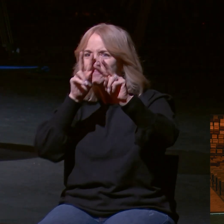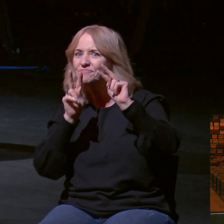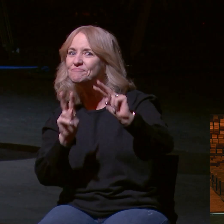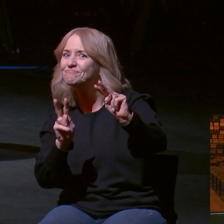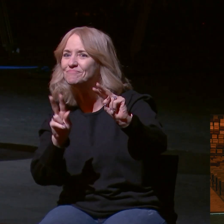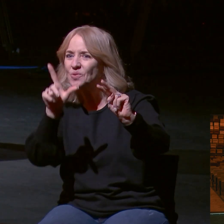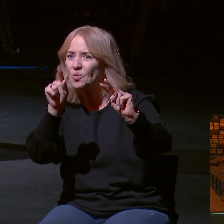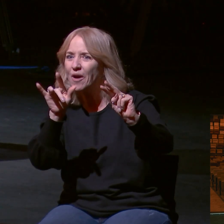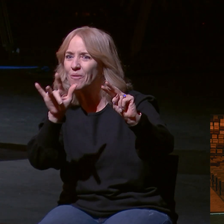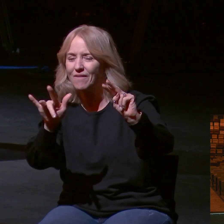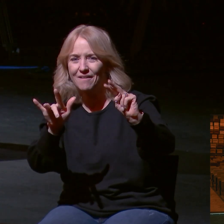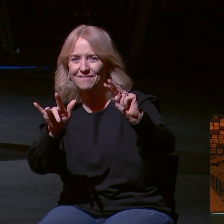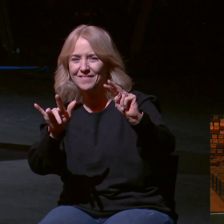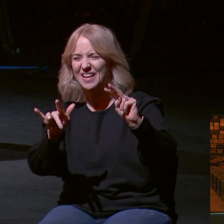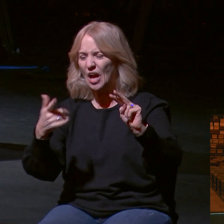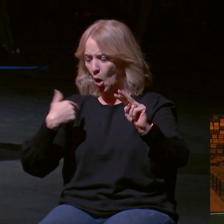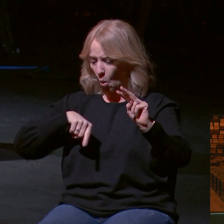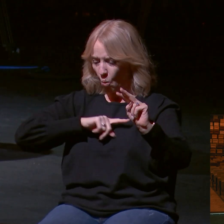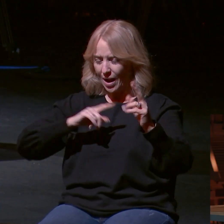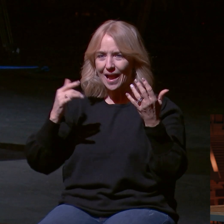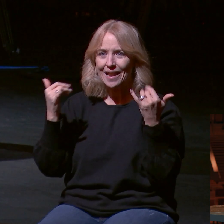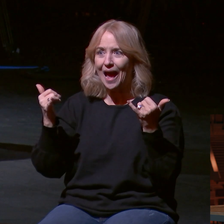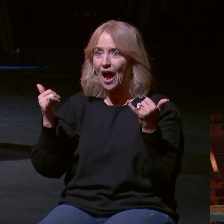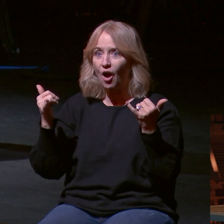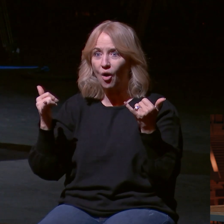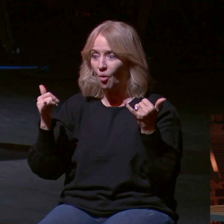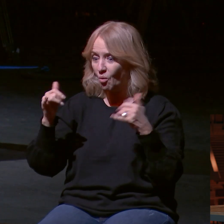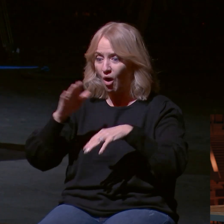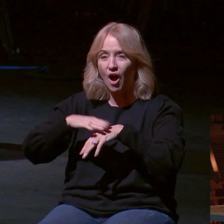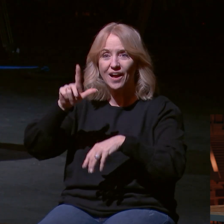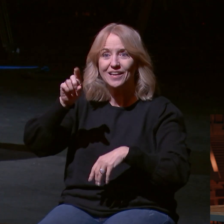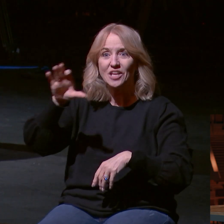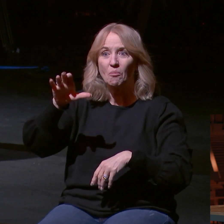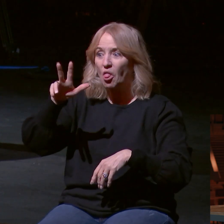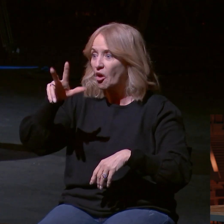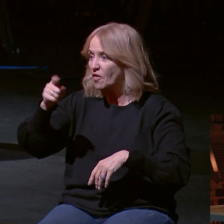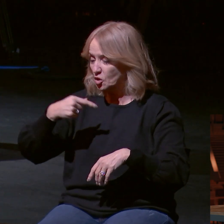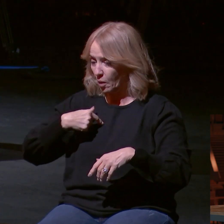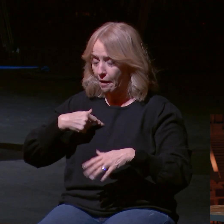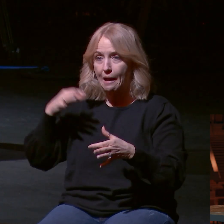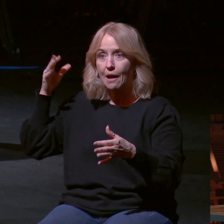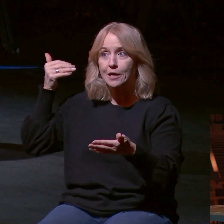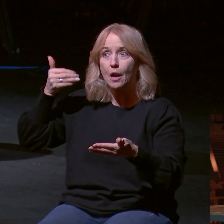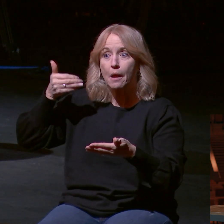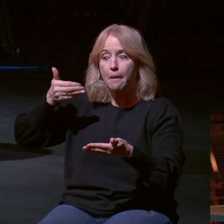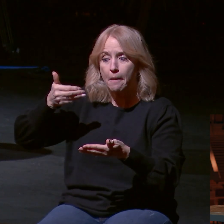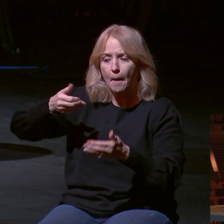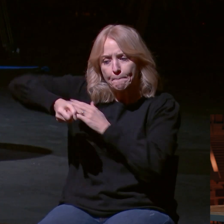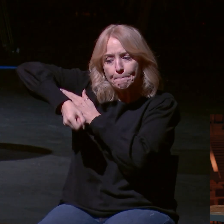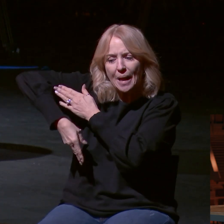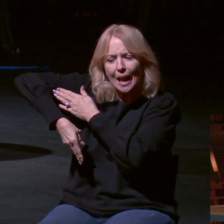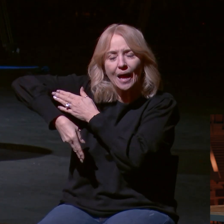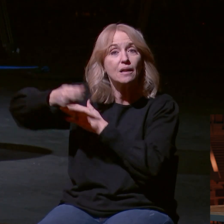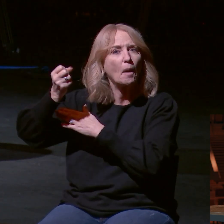year that will be. We're sitting at this crossroads today. Every December 31st, we count down to midnight. I honestly don't know